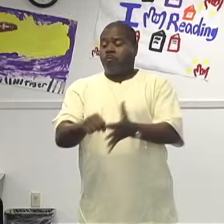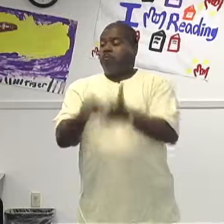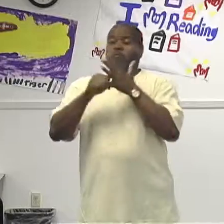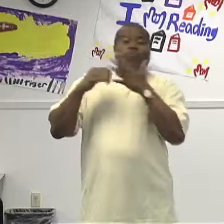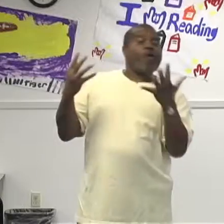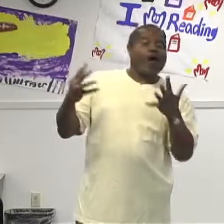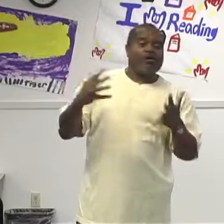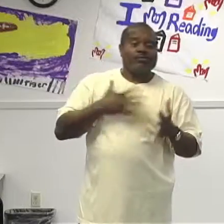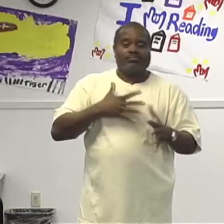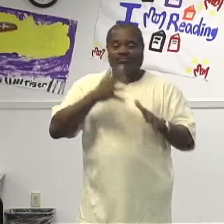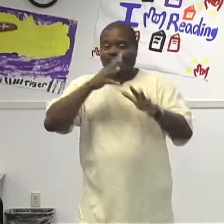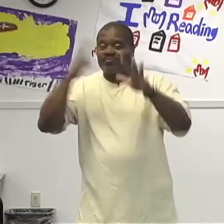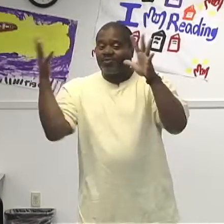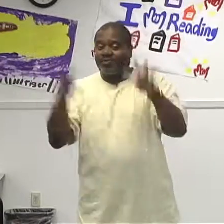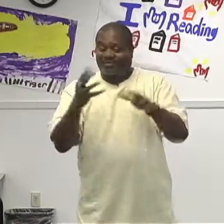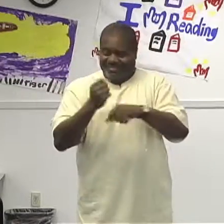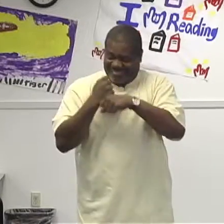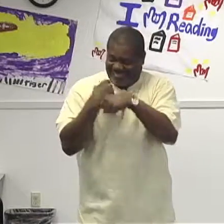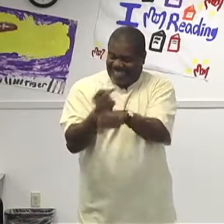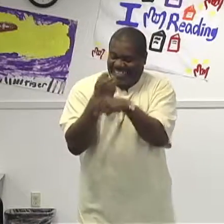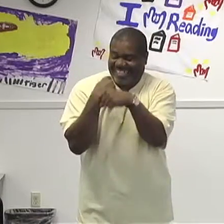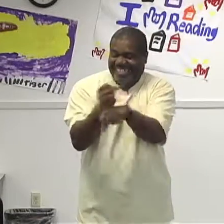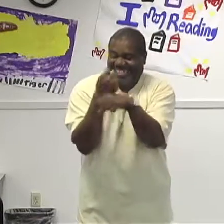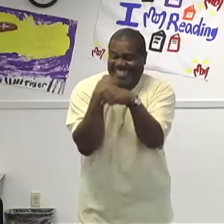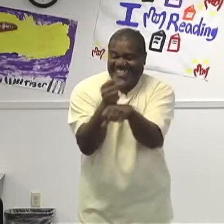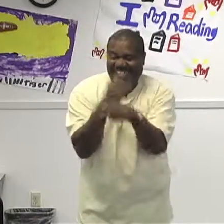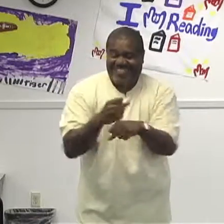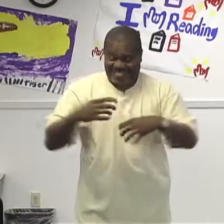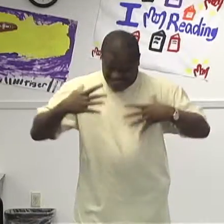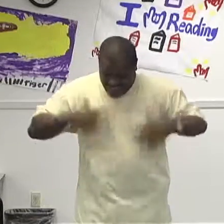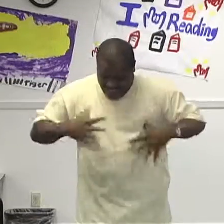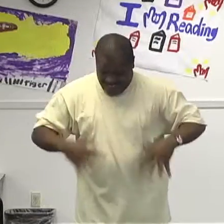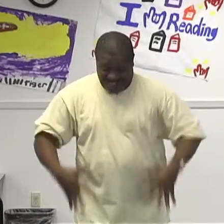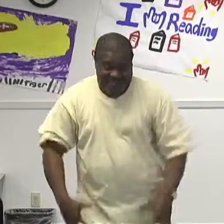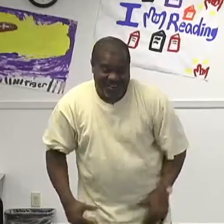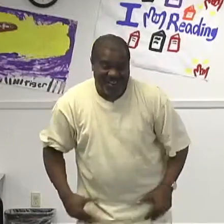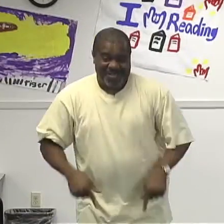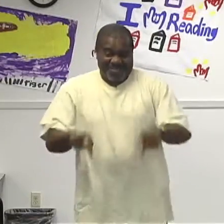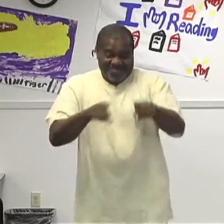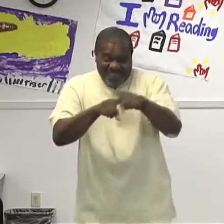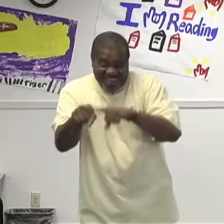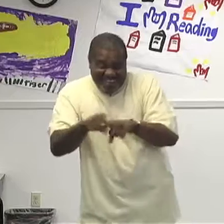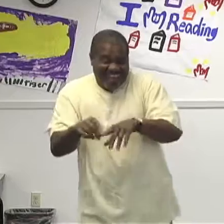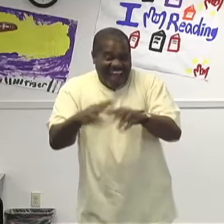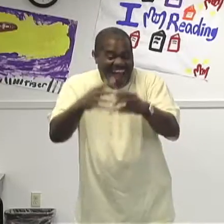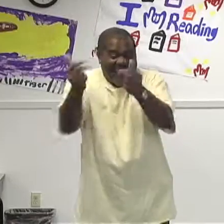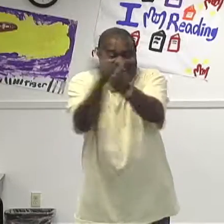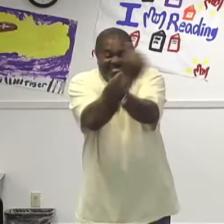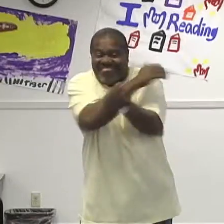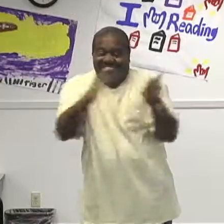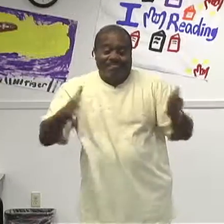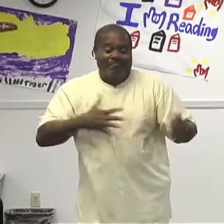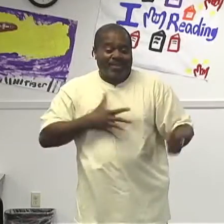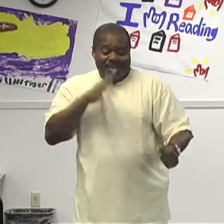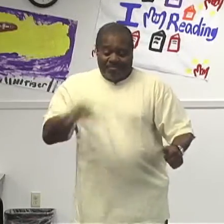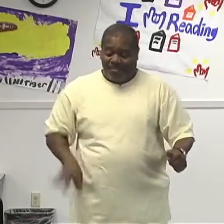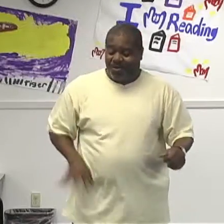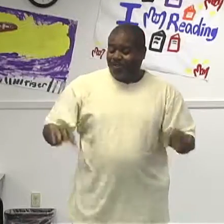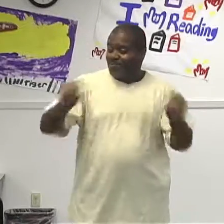However, my family could not afford to buy a new school uniform. We were really struggling for money at the time, and so my grandmother actually made